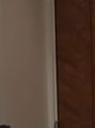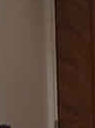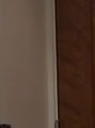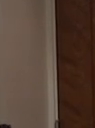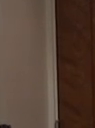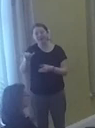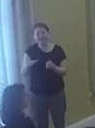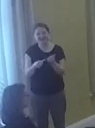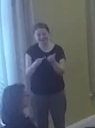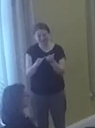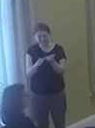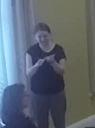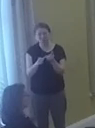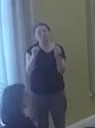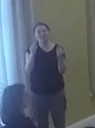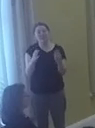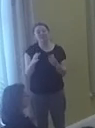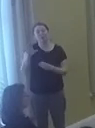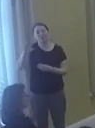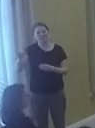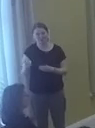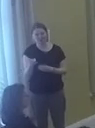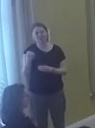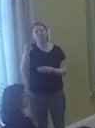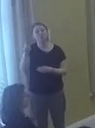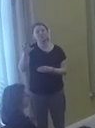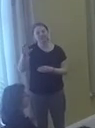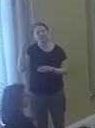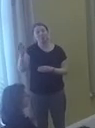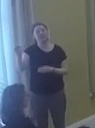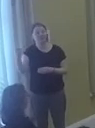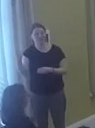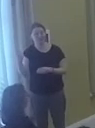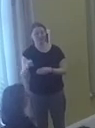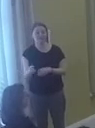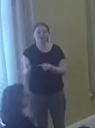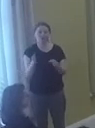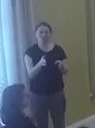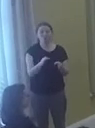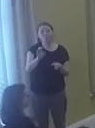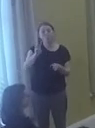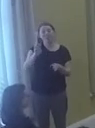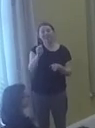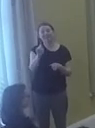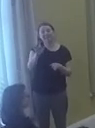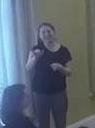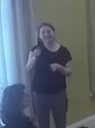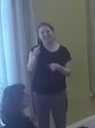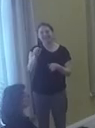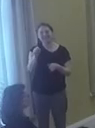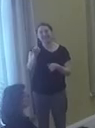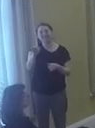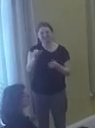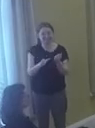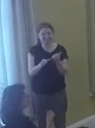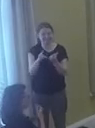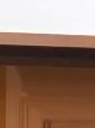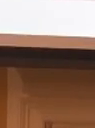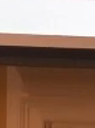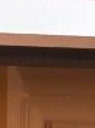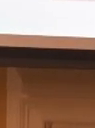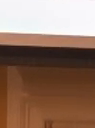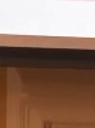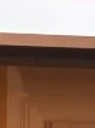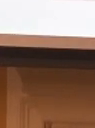Assistant Professor of Criminal Justice, UC Blue Ash College. Whitney Gaskins, Assistant Dean and Assistant Professor,